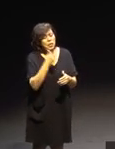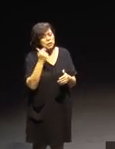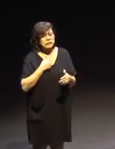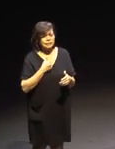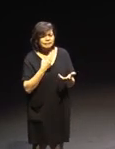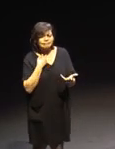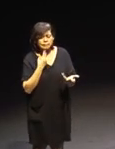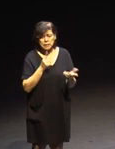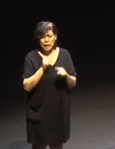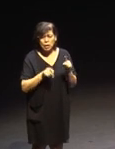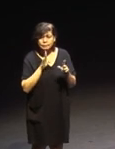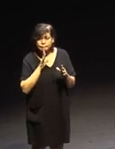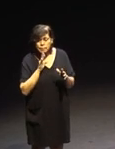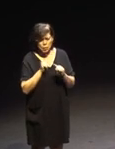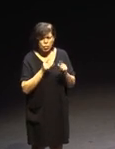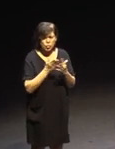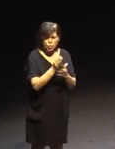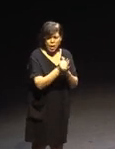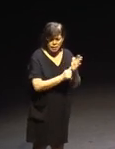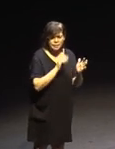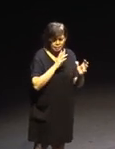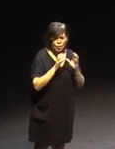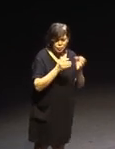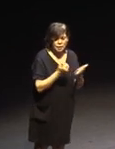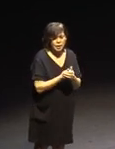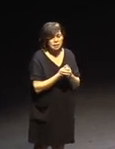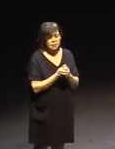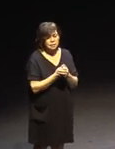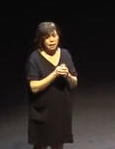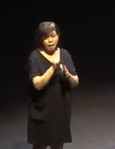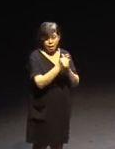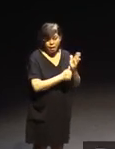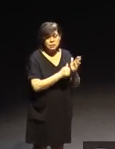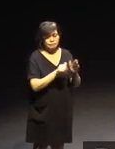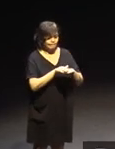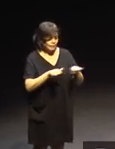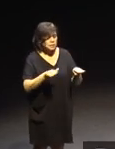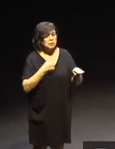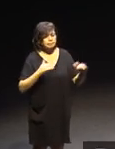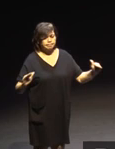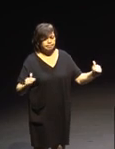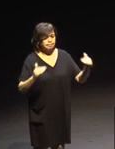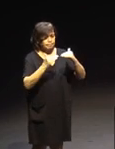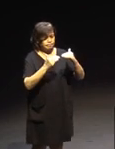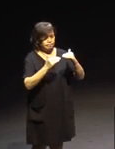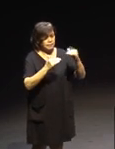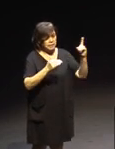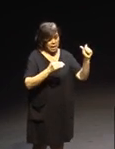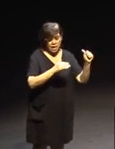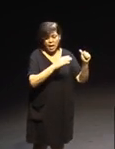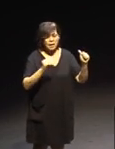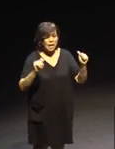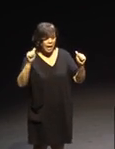nonverbal. But also the arts is a platform where it's a leveling field, because when I looked at this work, I did not think that